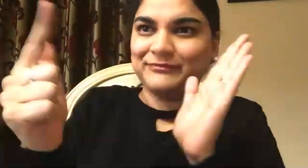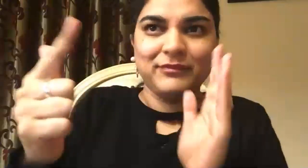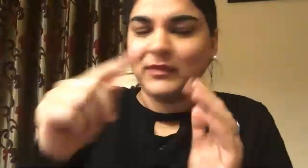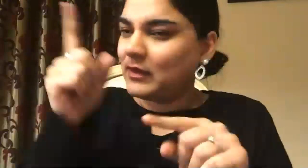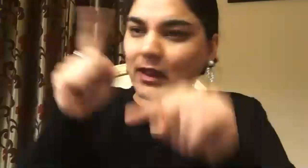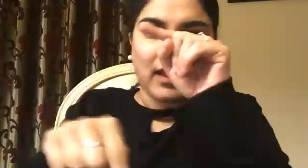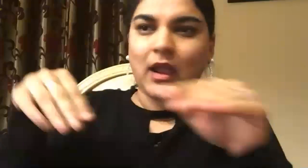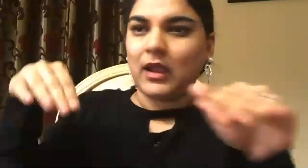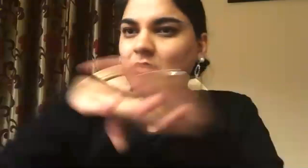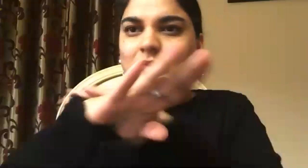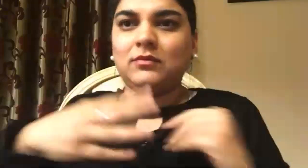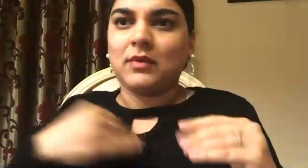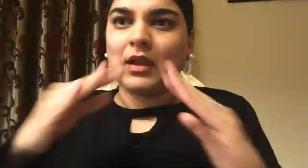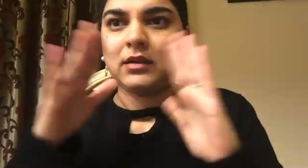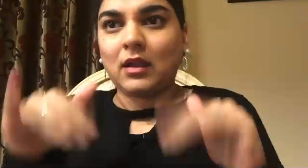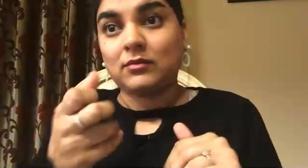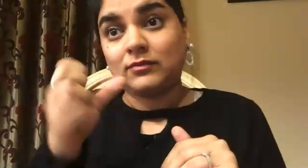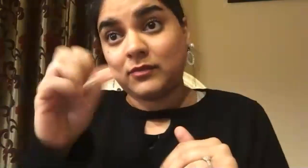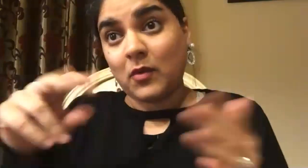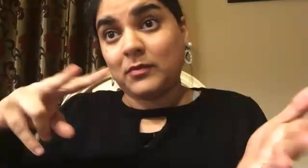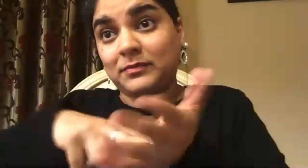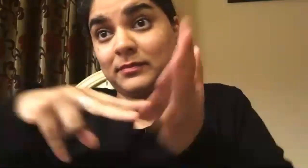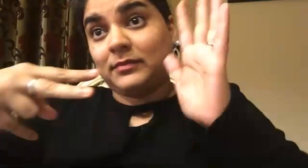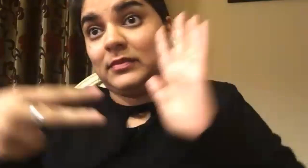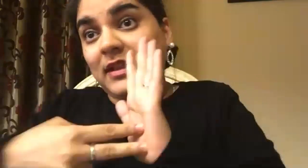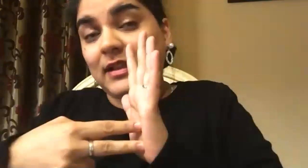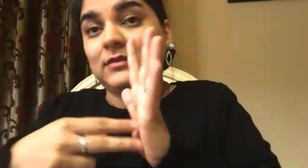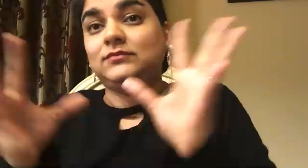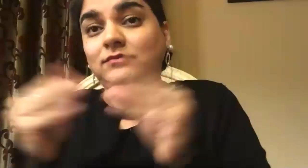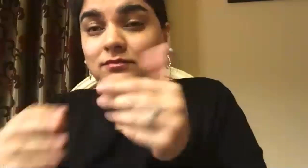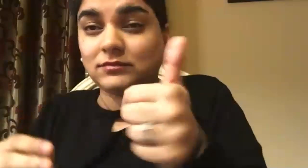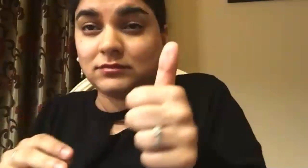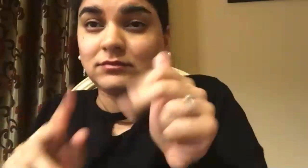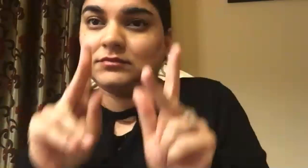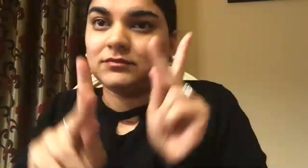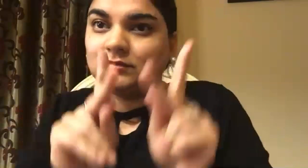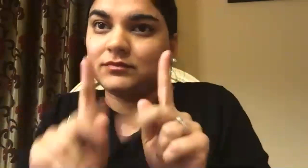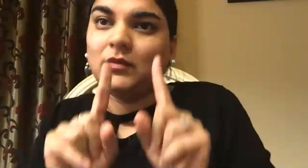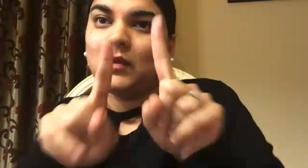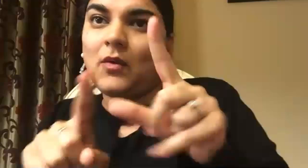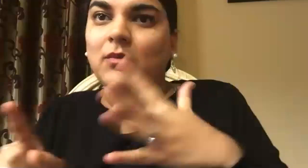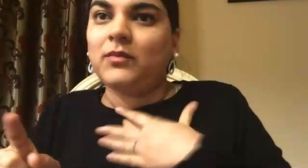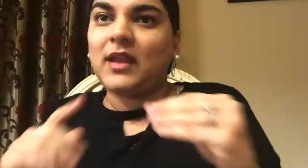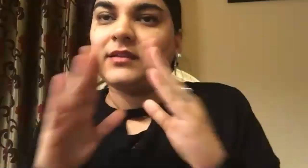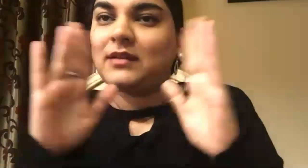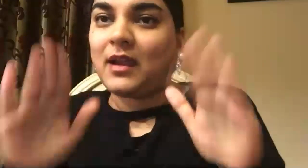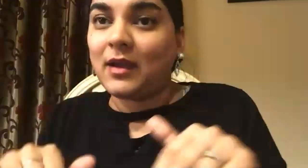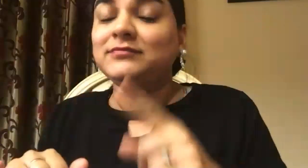because they didn't have access to a green card at that time, so they weren't allowed in the White House. So that meant that there was a total of 10 people that went for